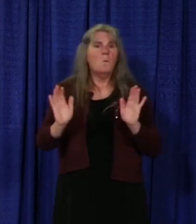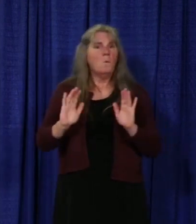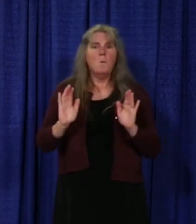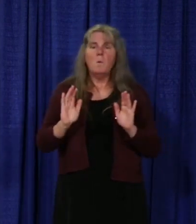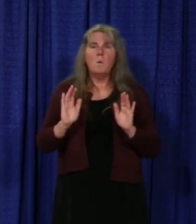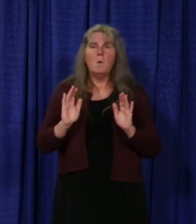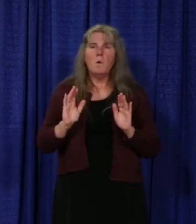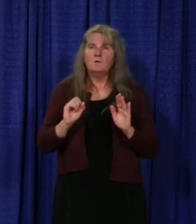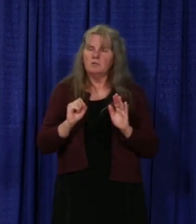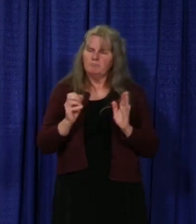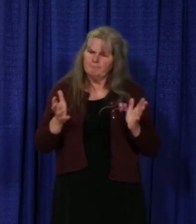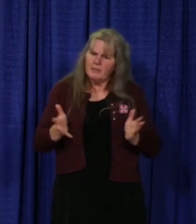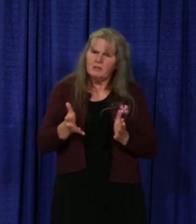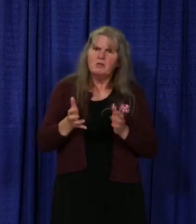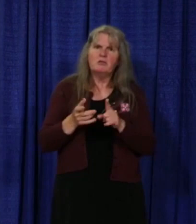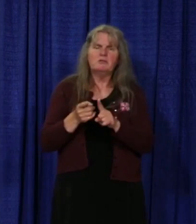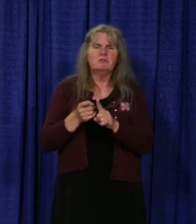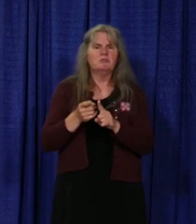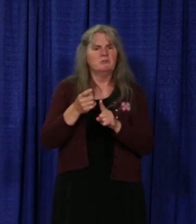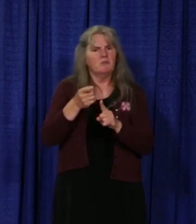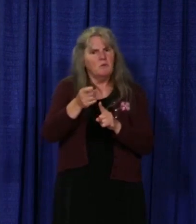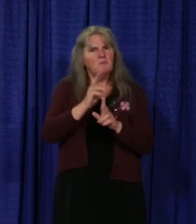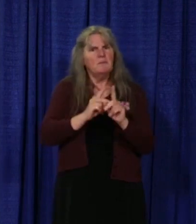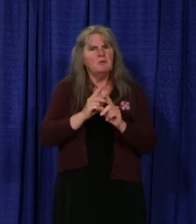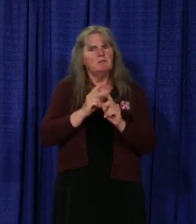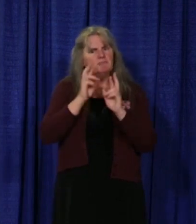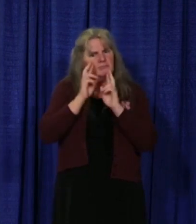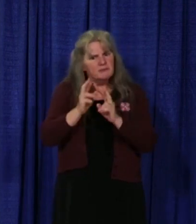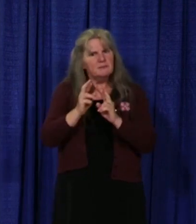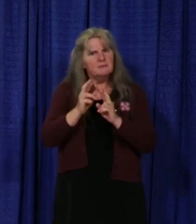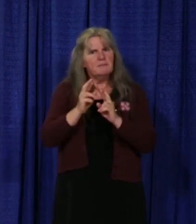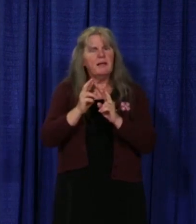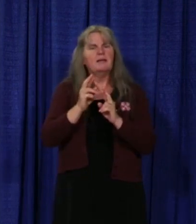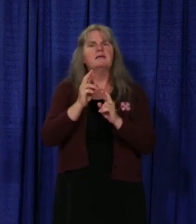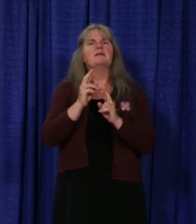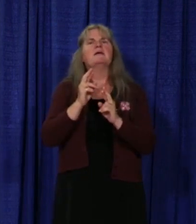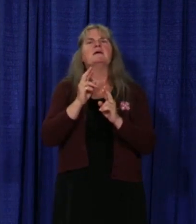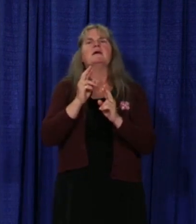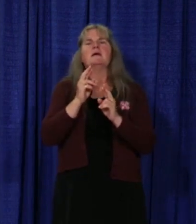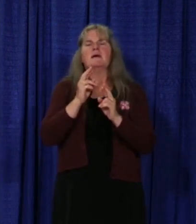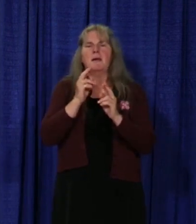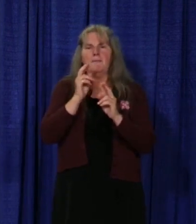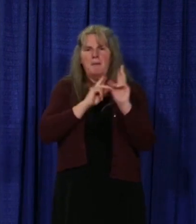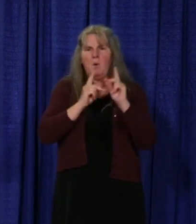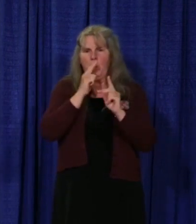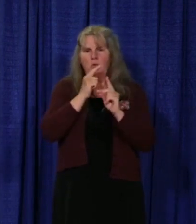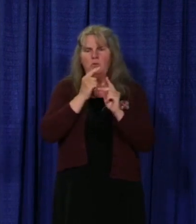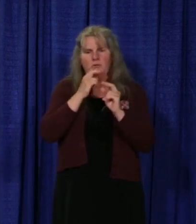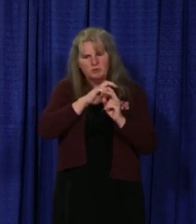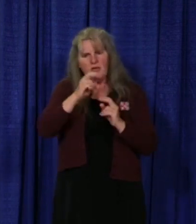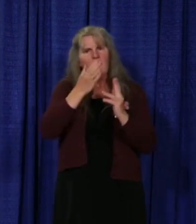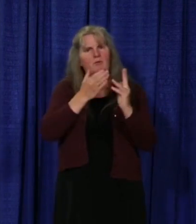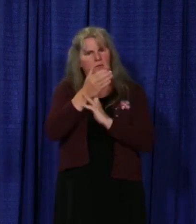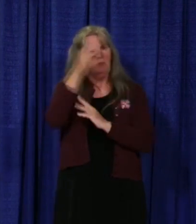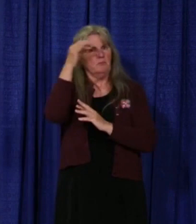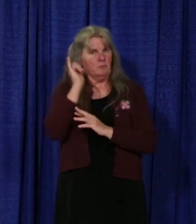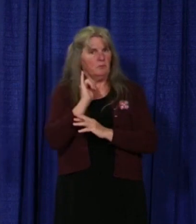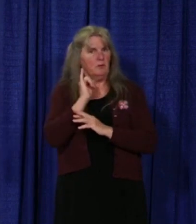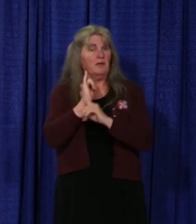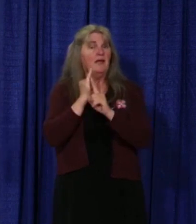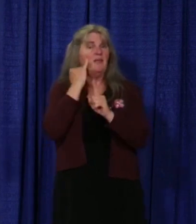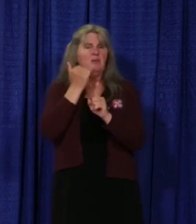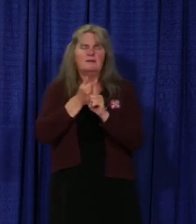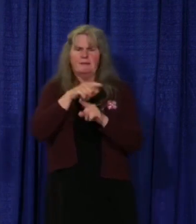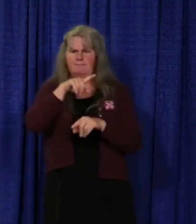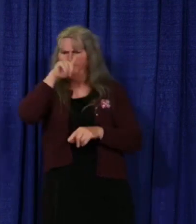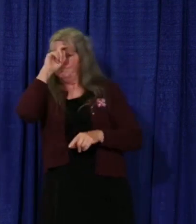again, we're urging everybody to be very respectful to those people that are traveling throughout our territory. And if you do have any